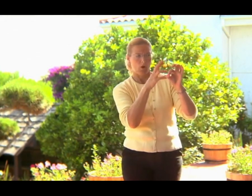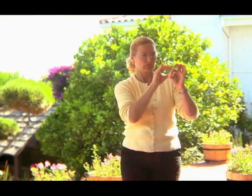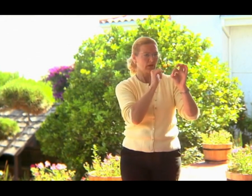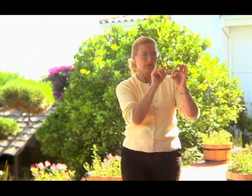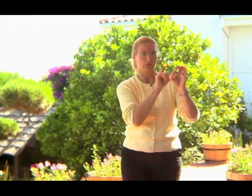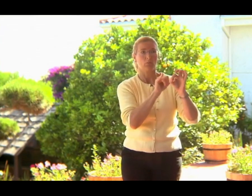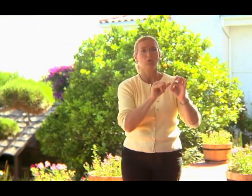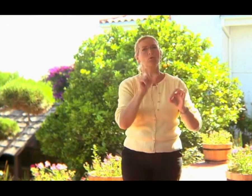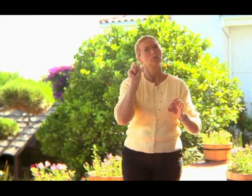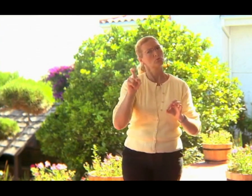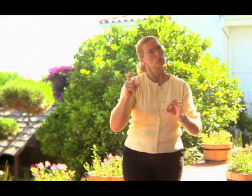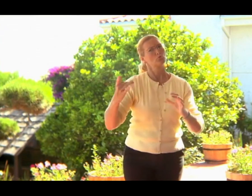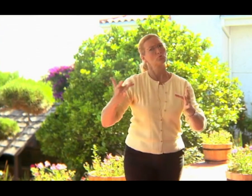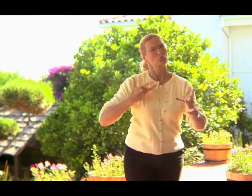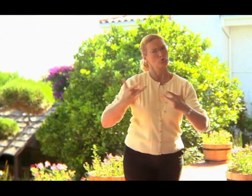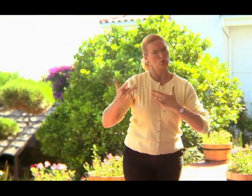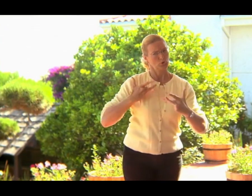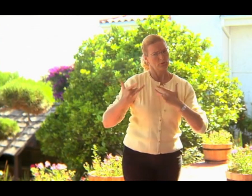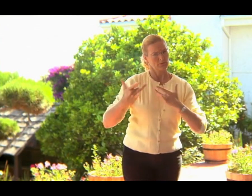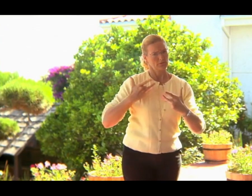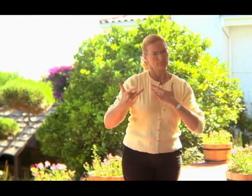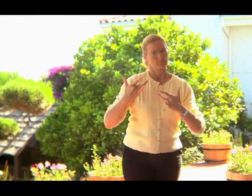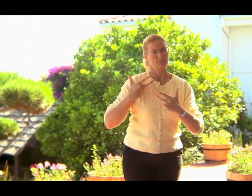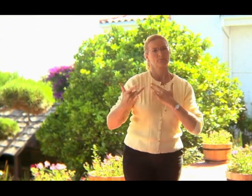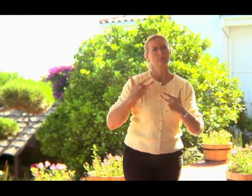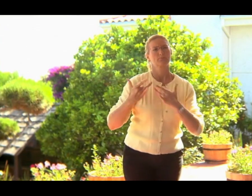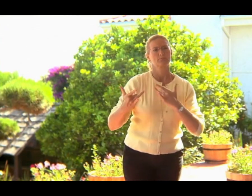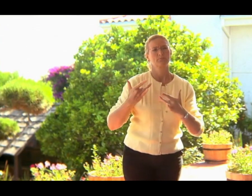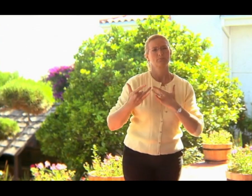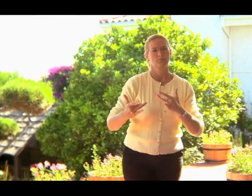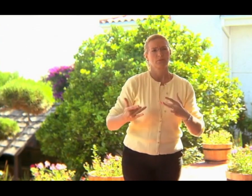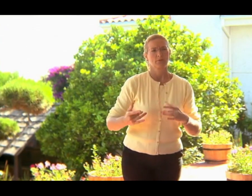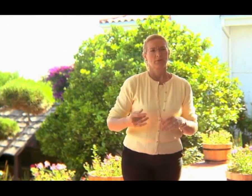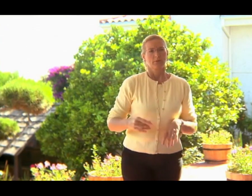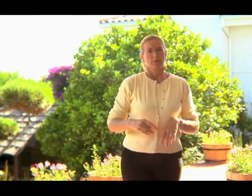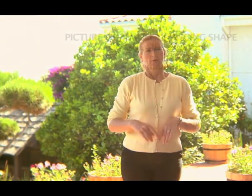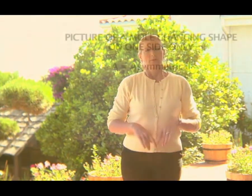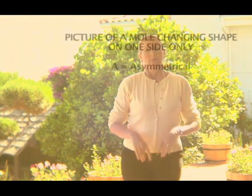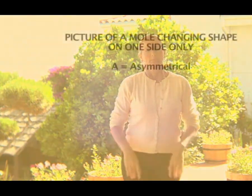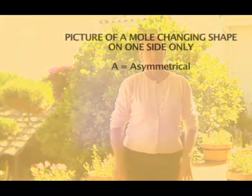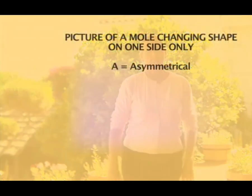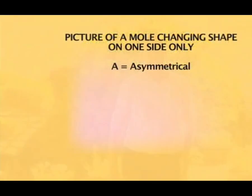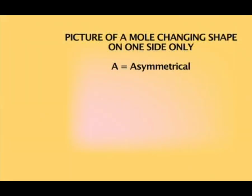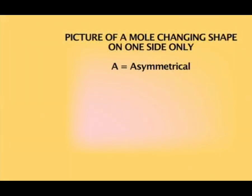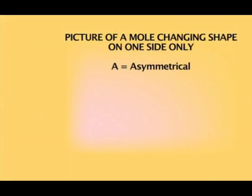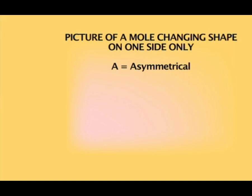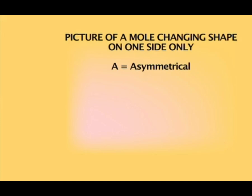as the other. Moles or spots that are asymmetric should be an area of concern.